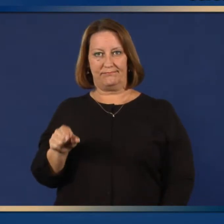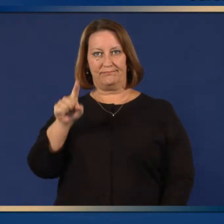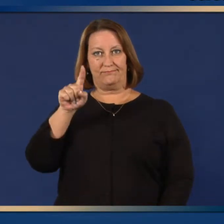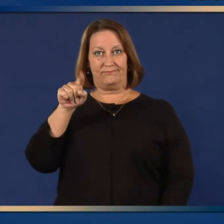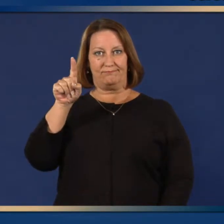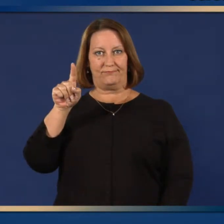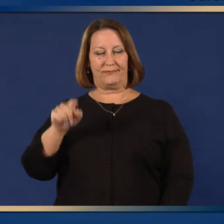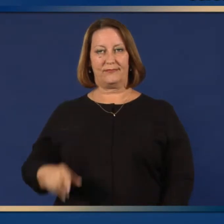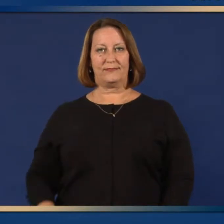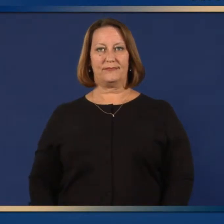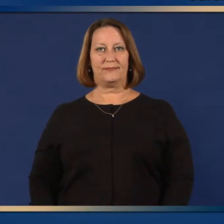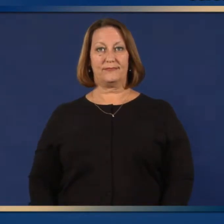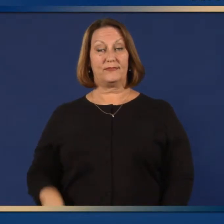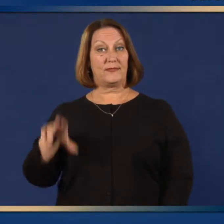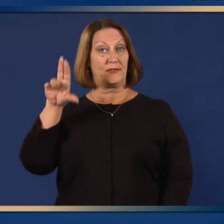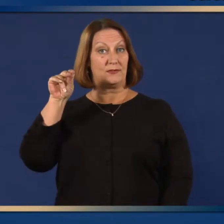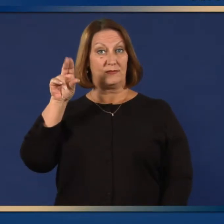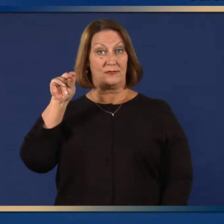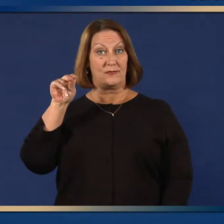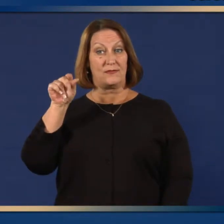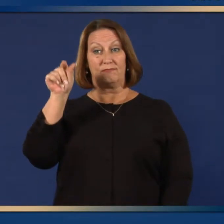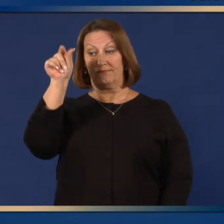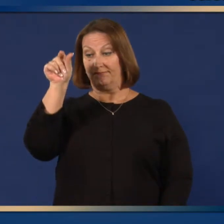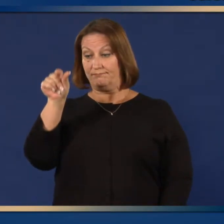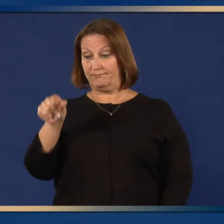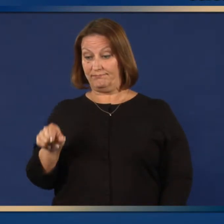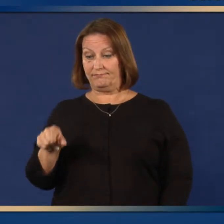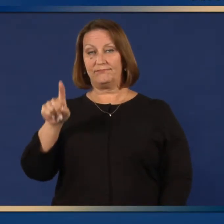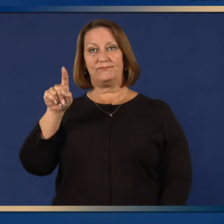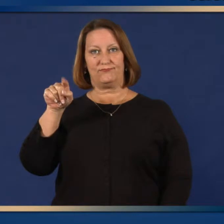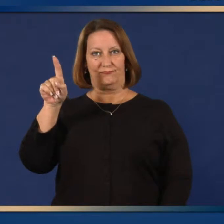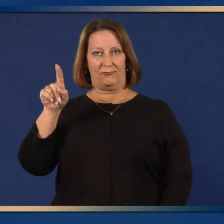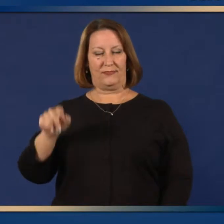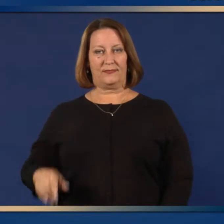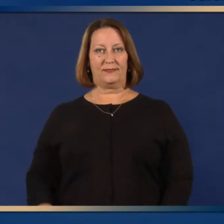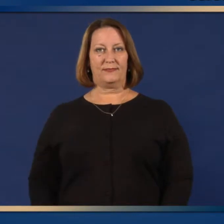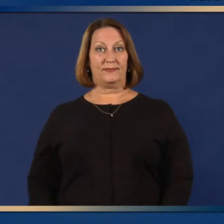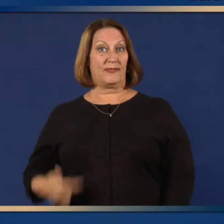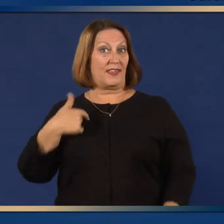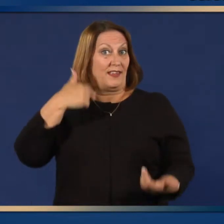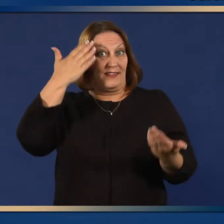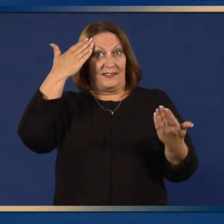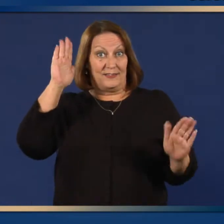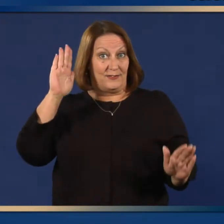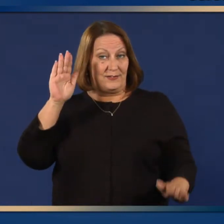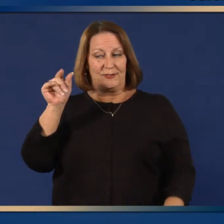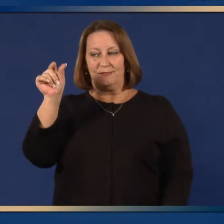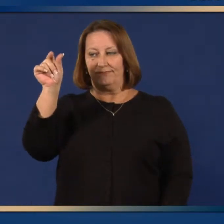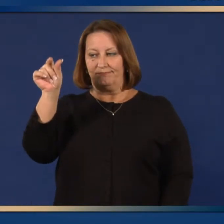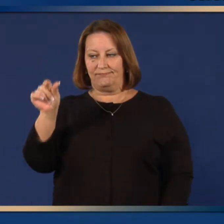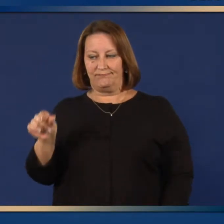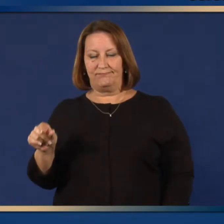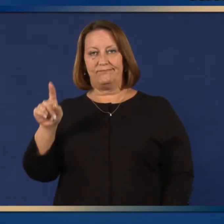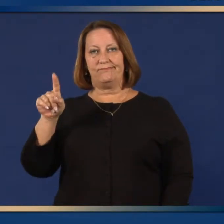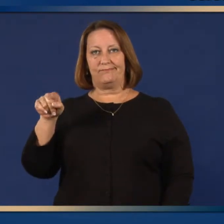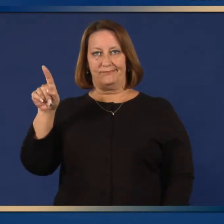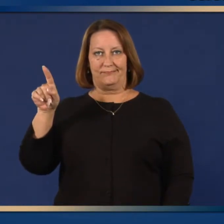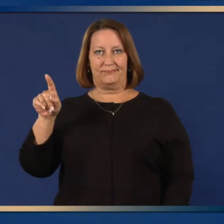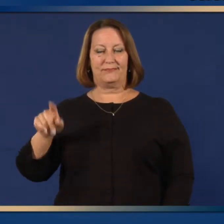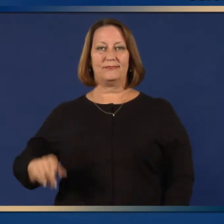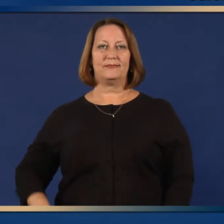this column. For no, mark in this column. And for I don't